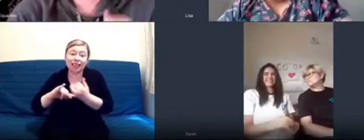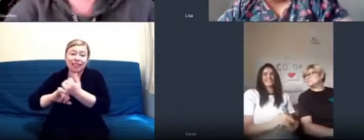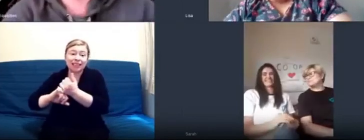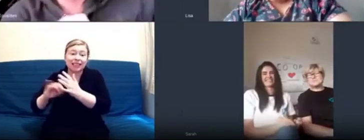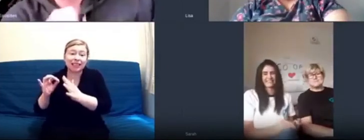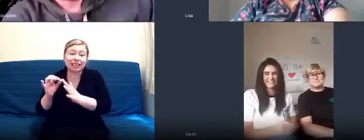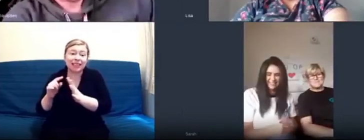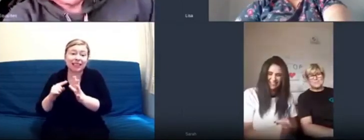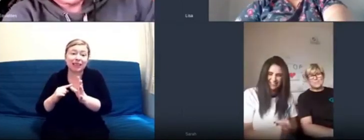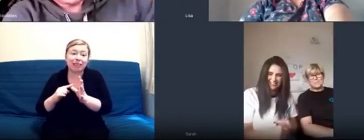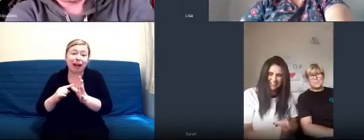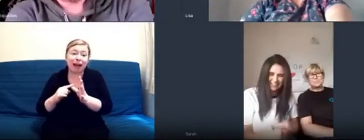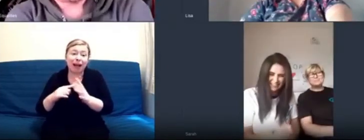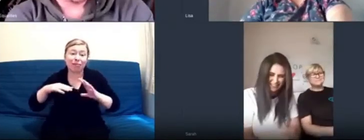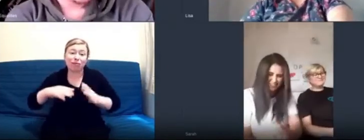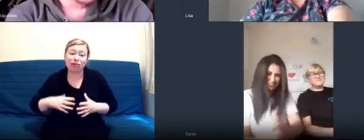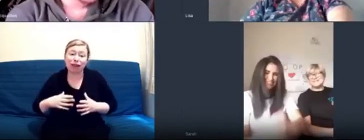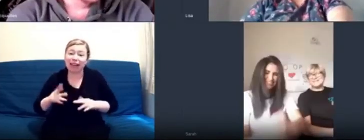break. Excellent.